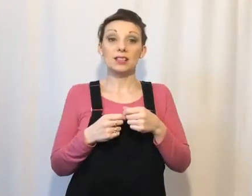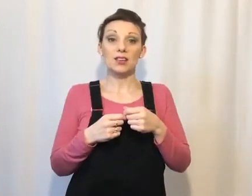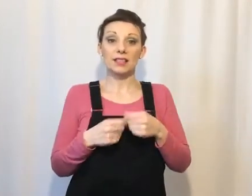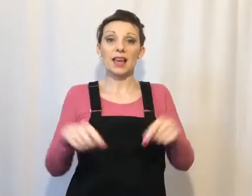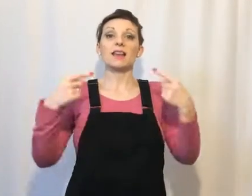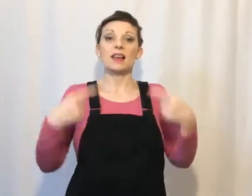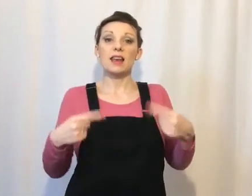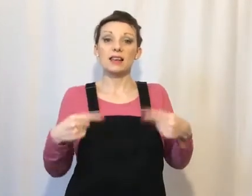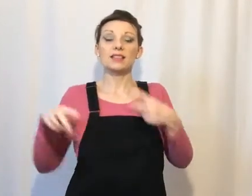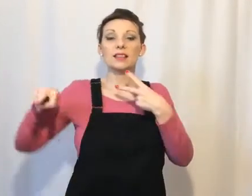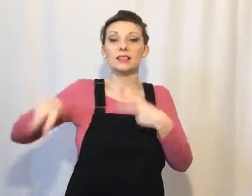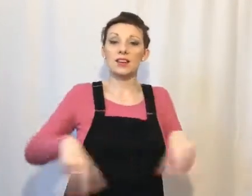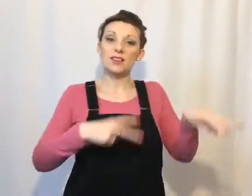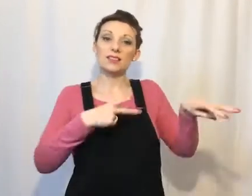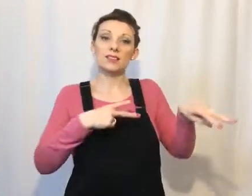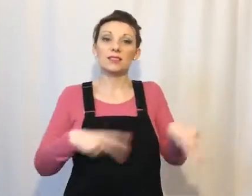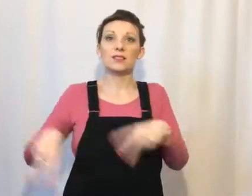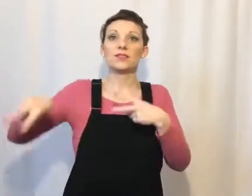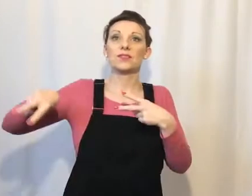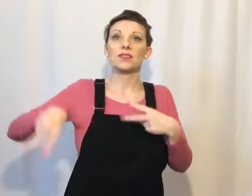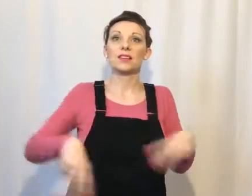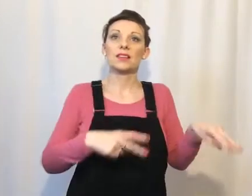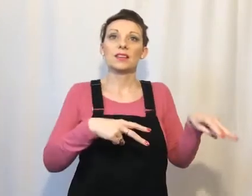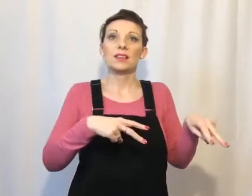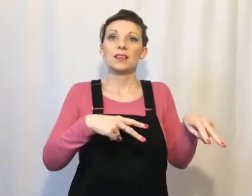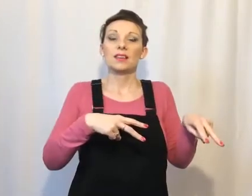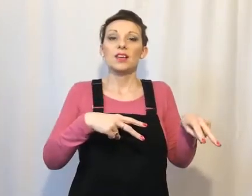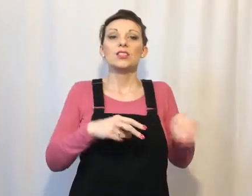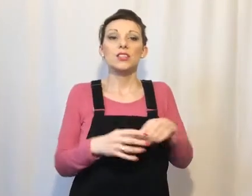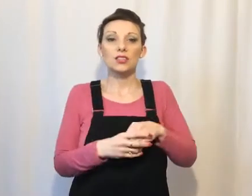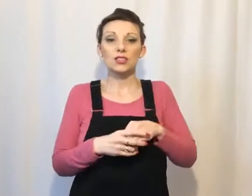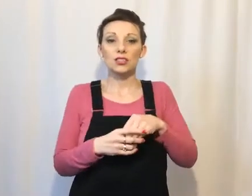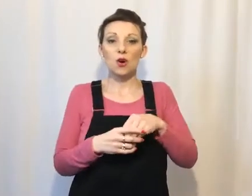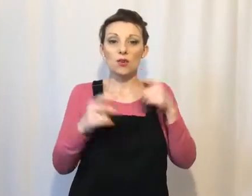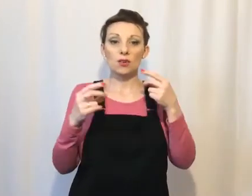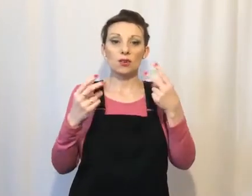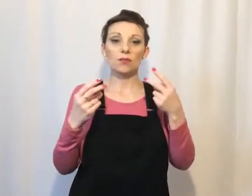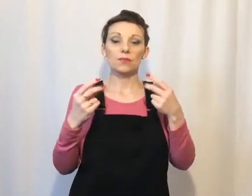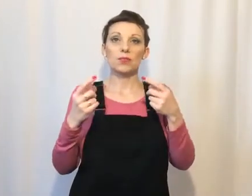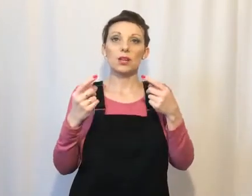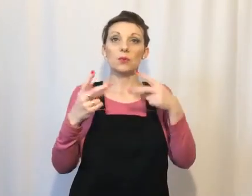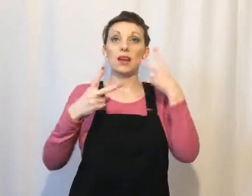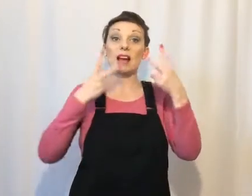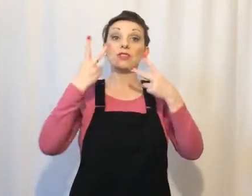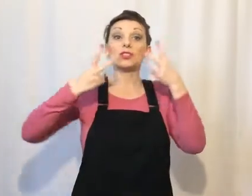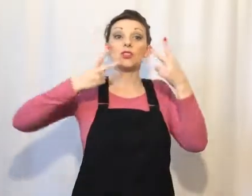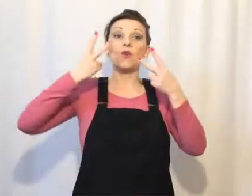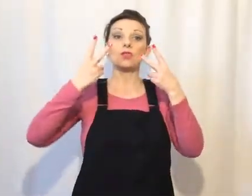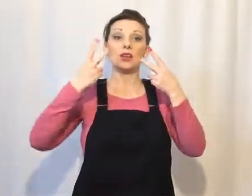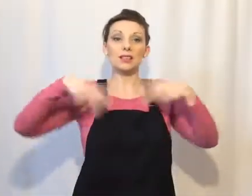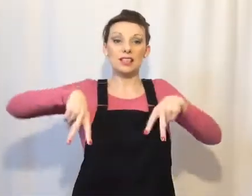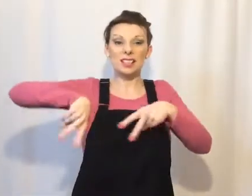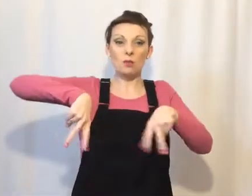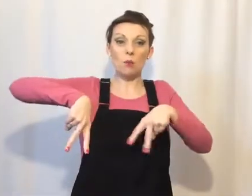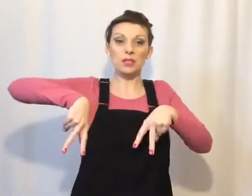dance again. Let's dance to the song. So we're going to have song. So it's instead of opposite of